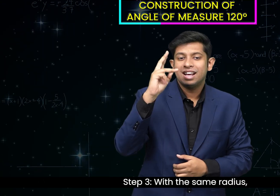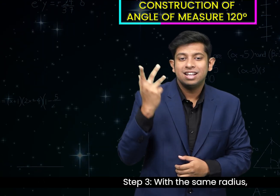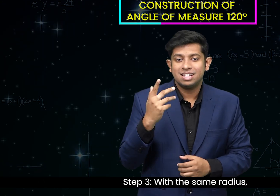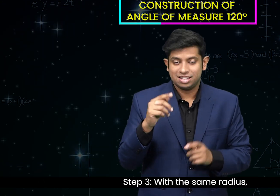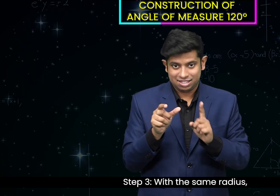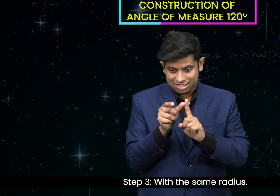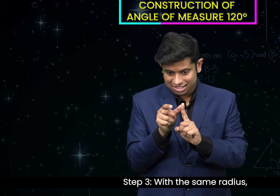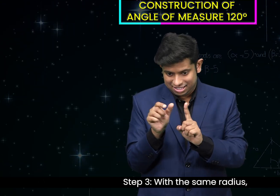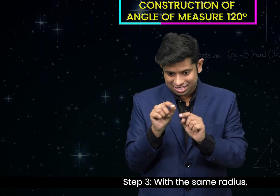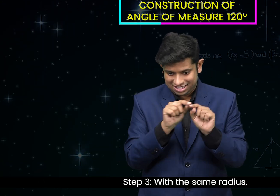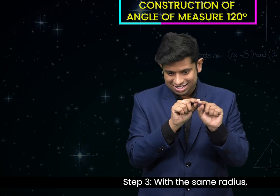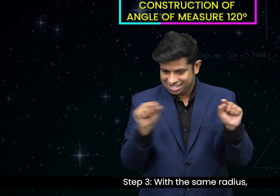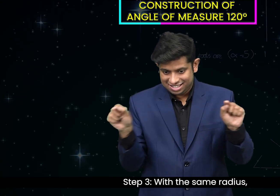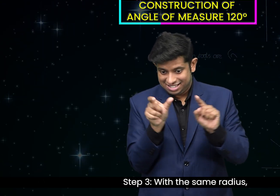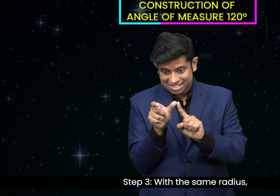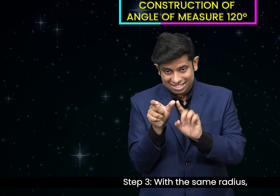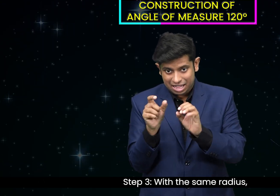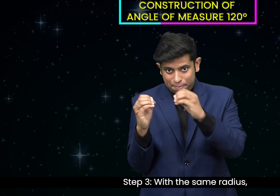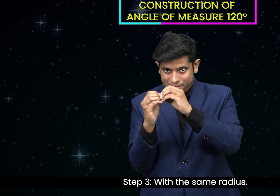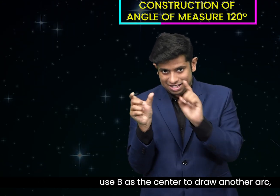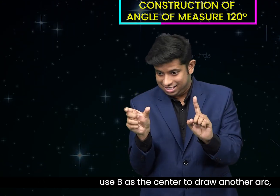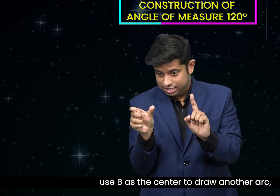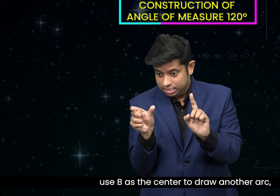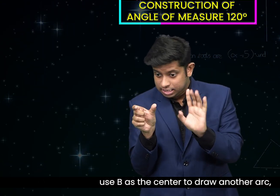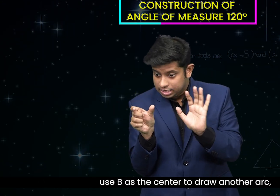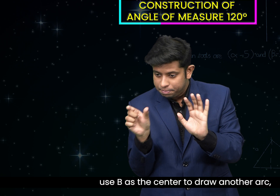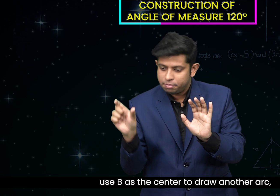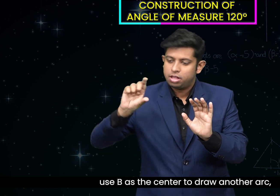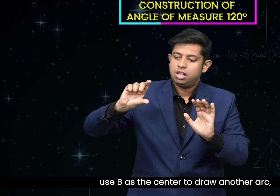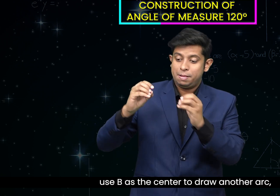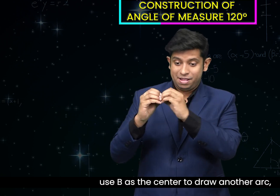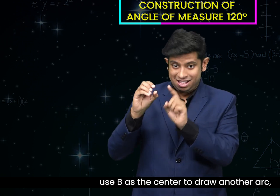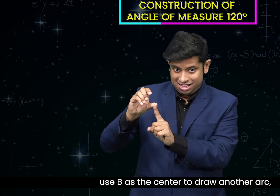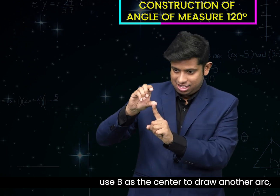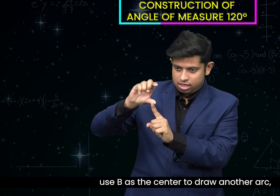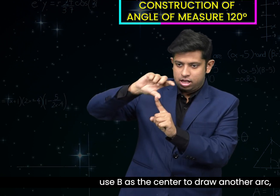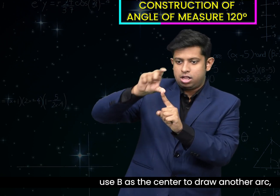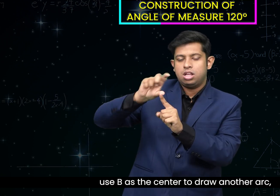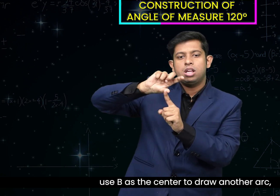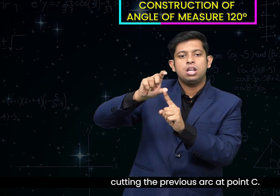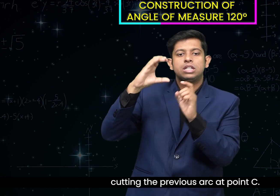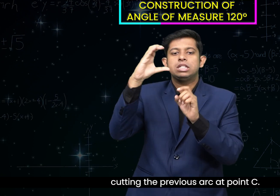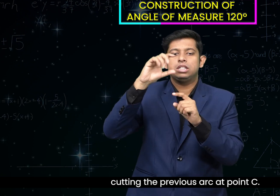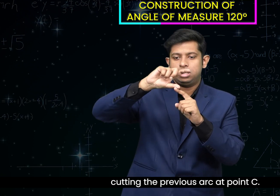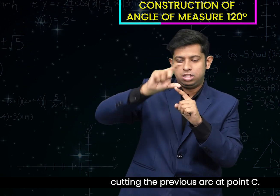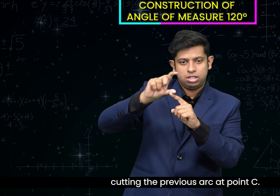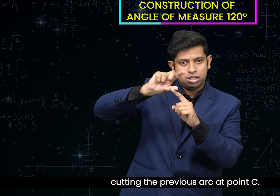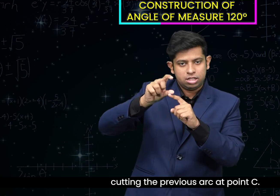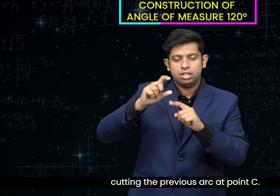Step 3. With the same radius, use B as the center to draw another arc, cutting the previous arc at